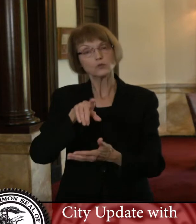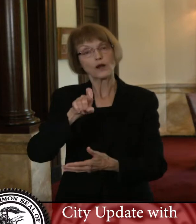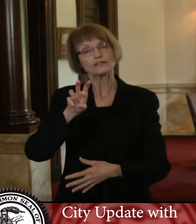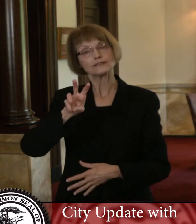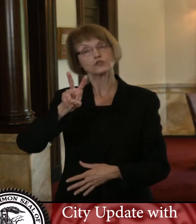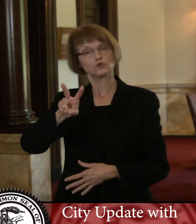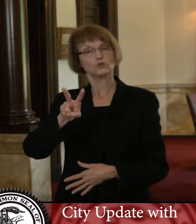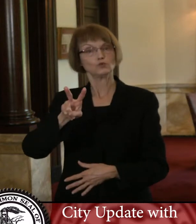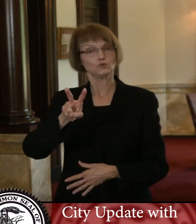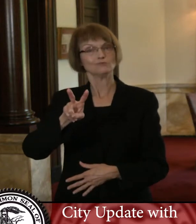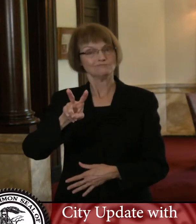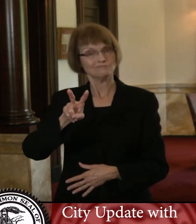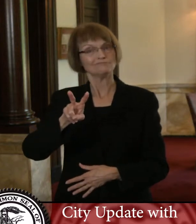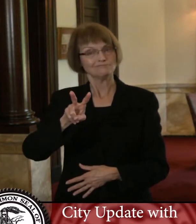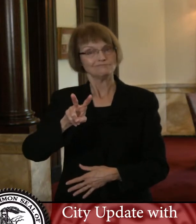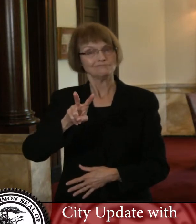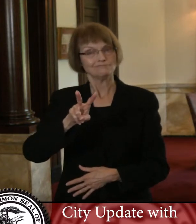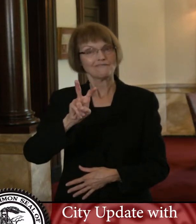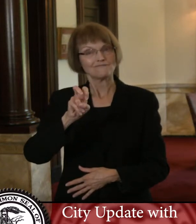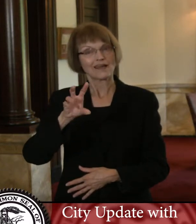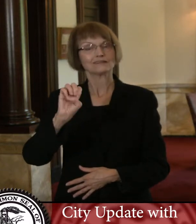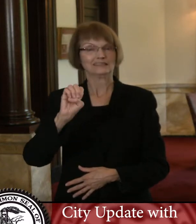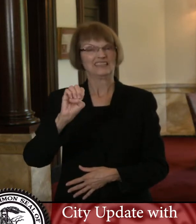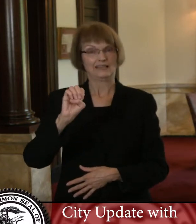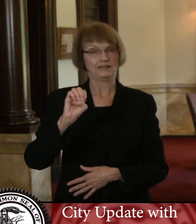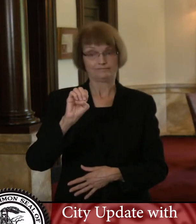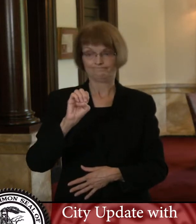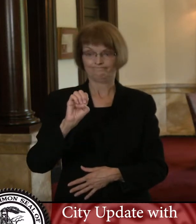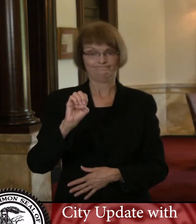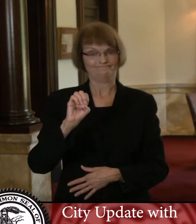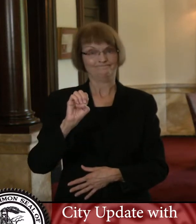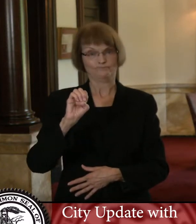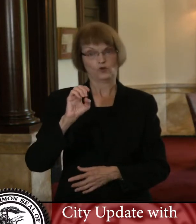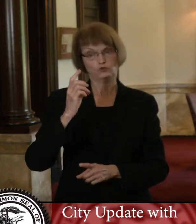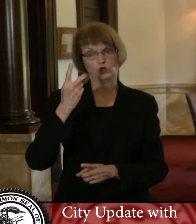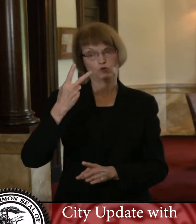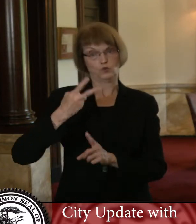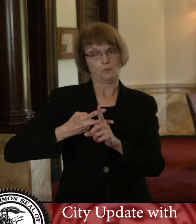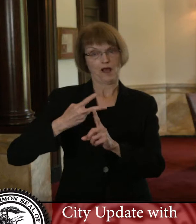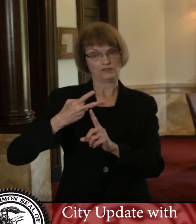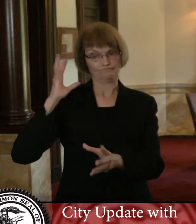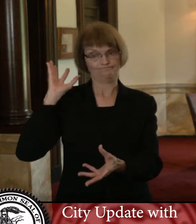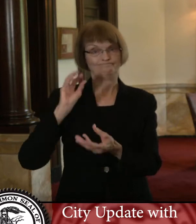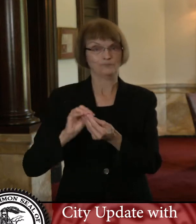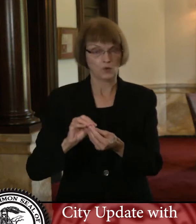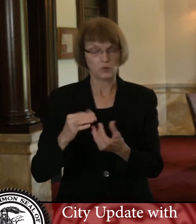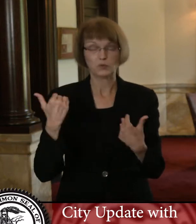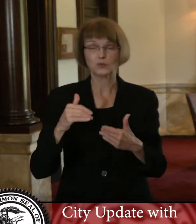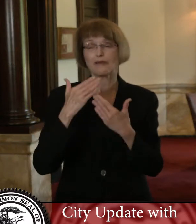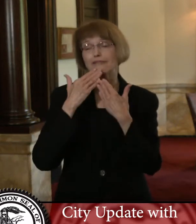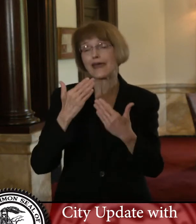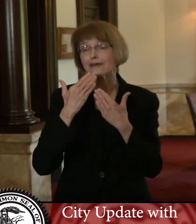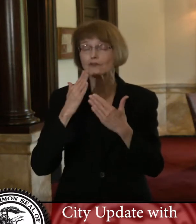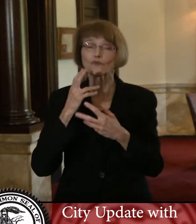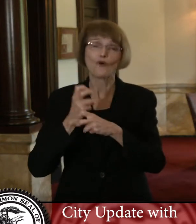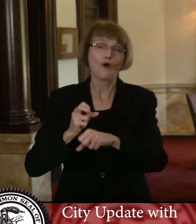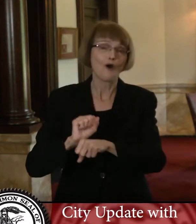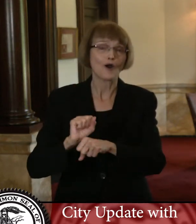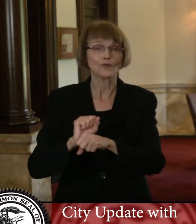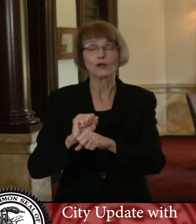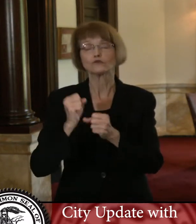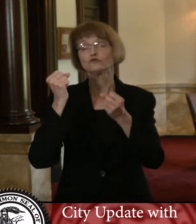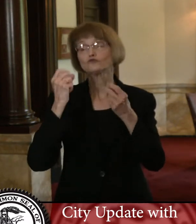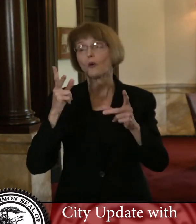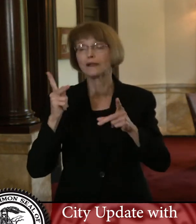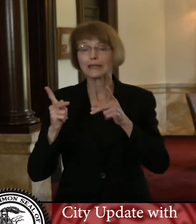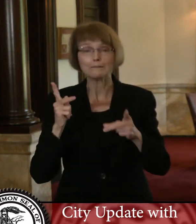44,162 shots in arms over the course of the past 2 months. We are so grateful for their hard work to get so many